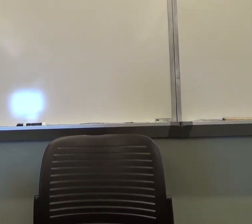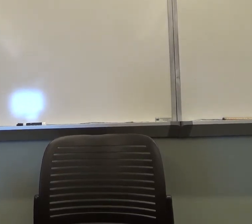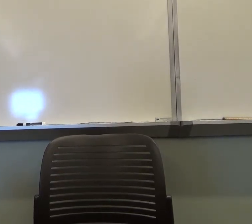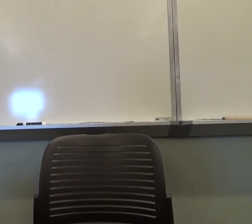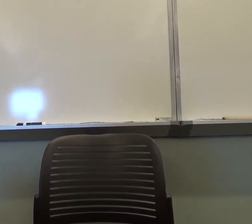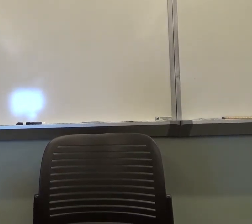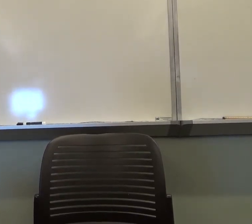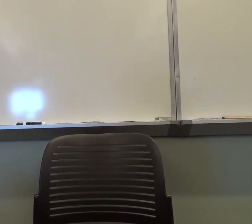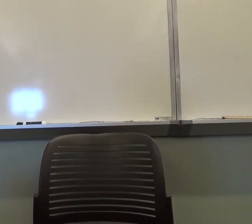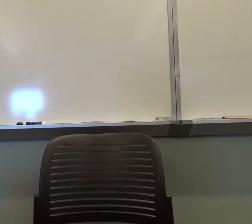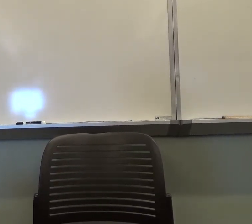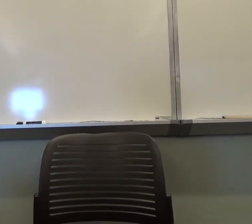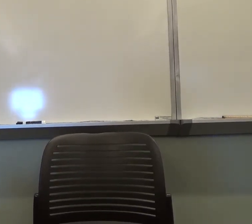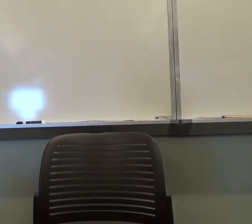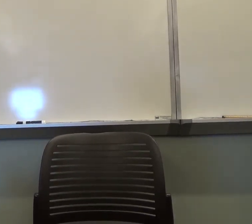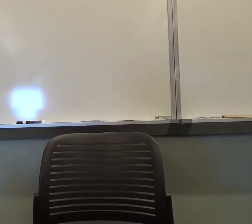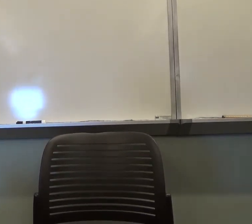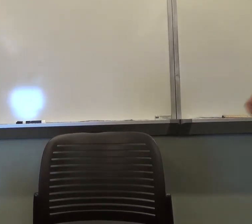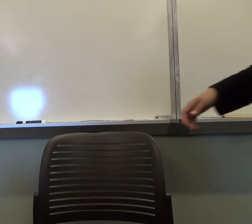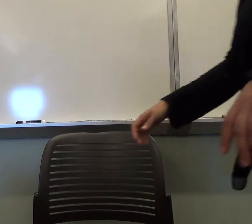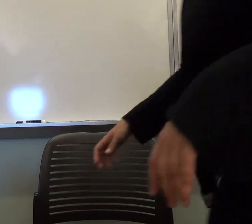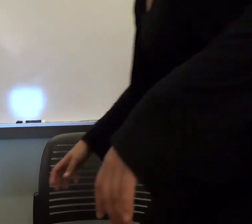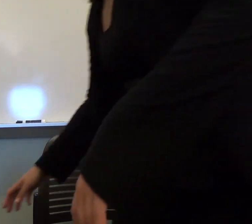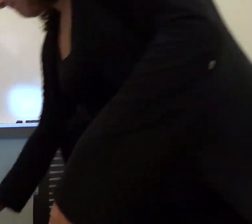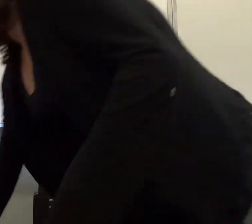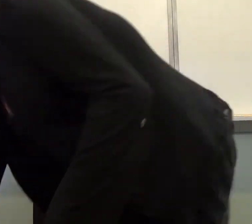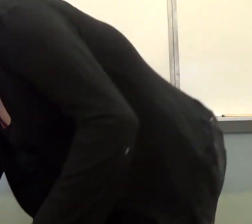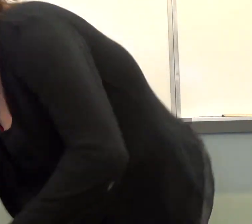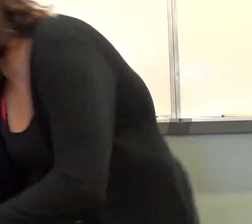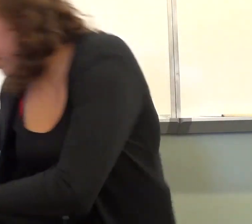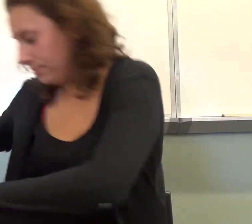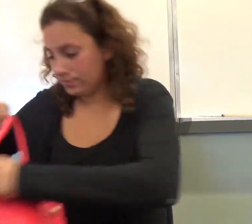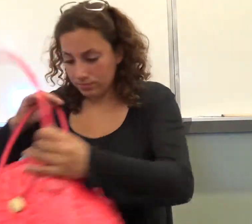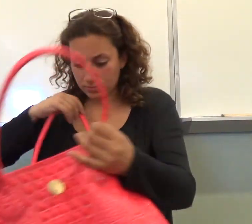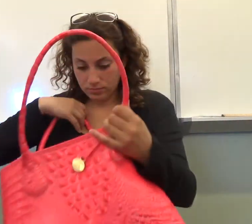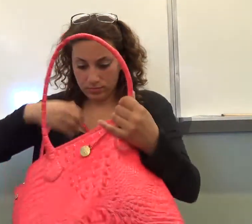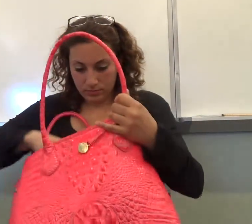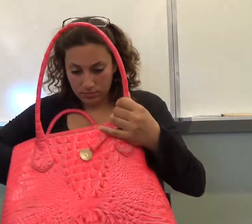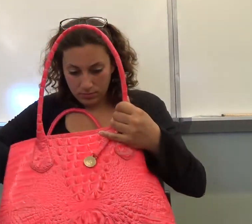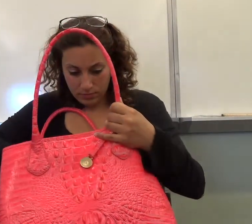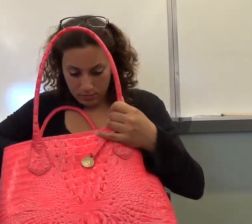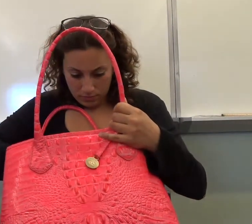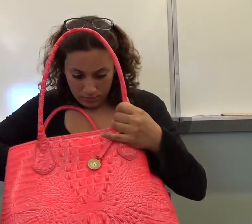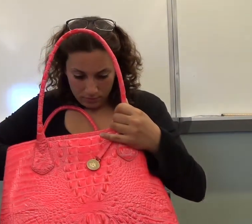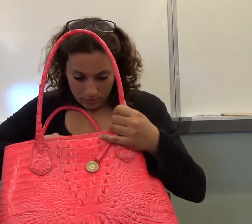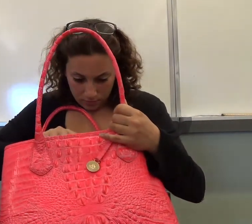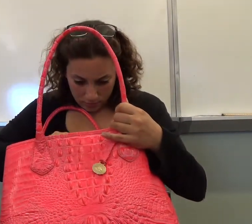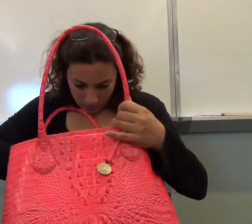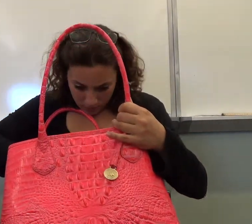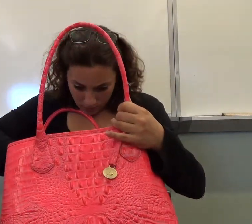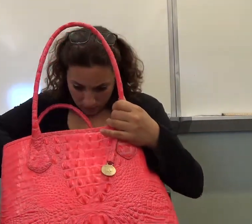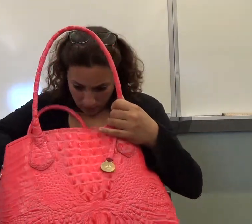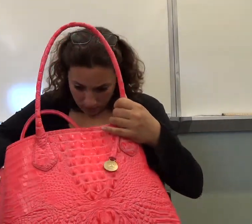Need sugar. Some kind of candy or something with sugar. Need to get her blood sugar.